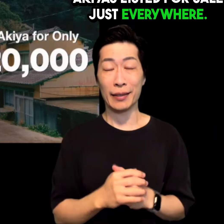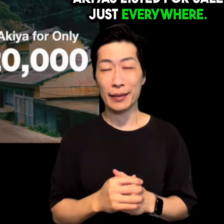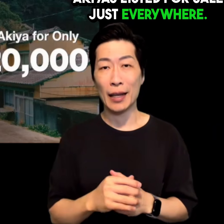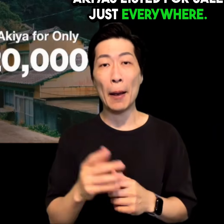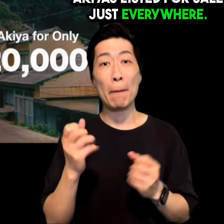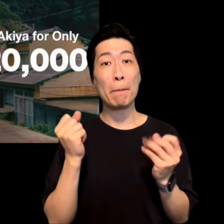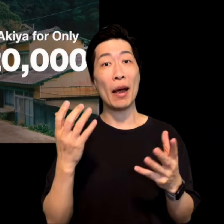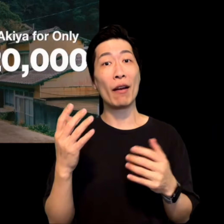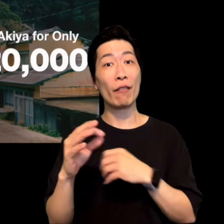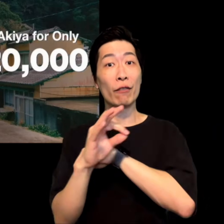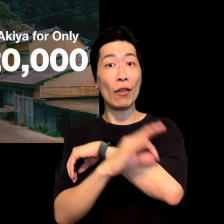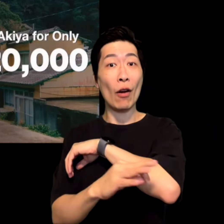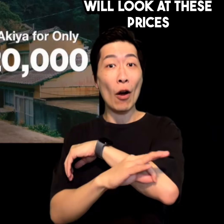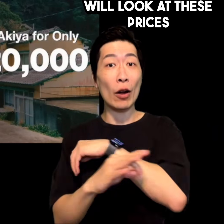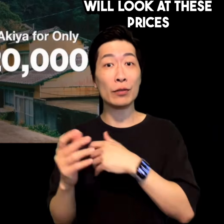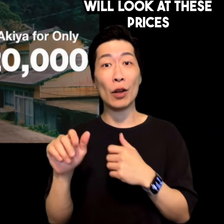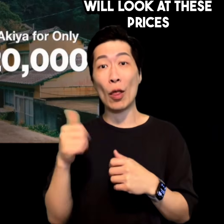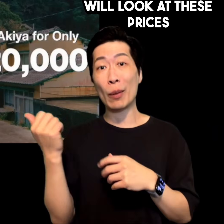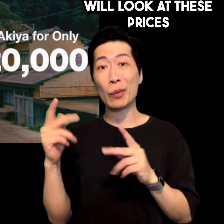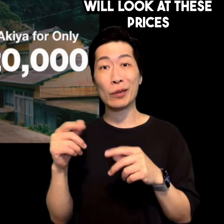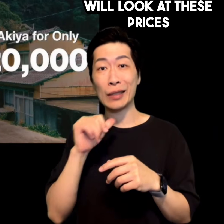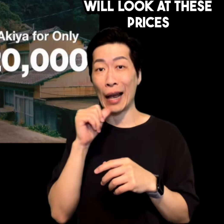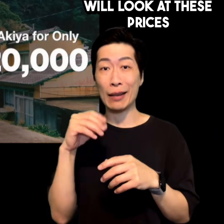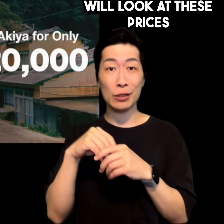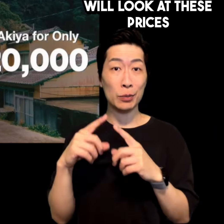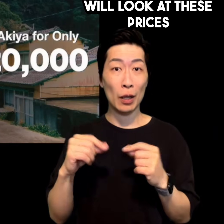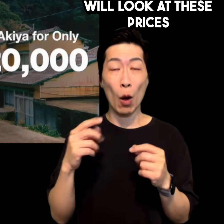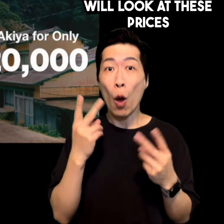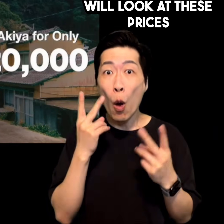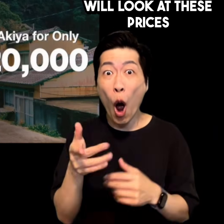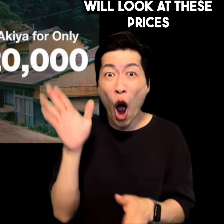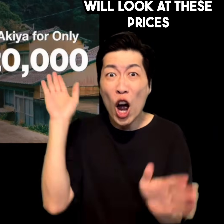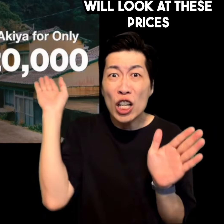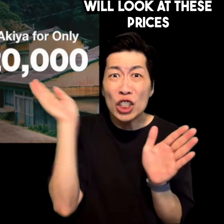just everywhere. And many foreigners